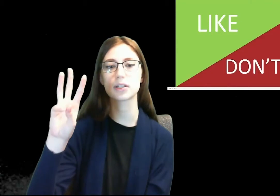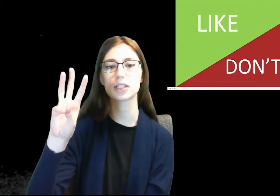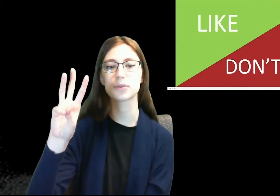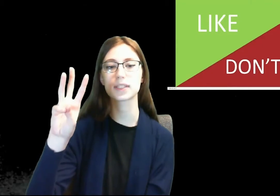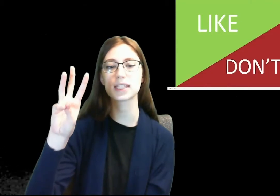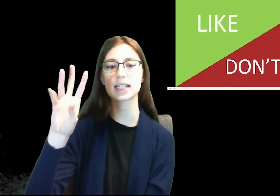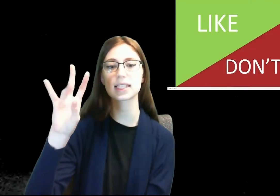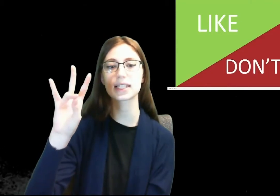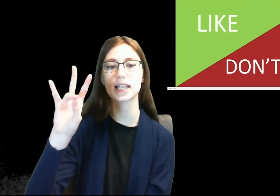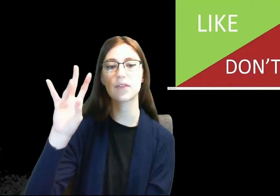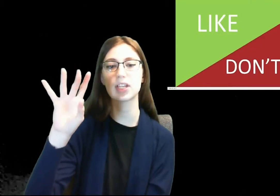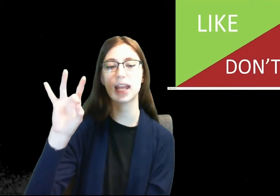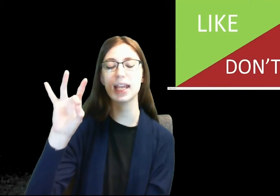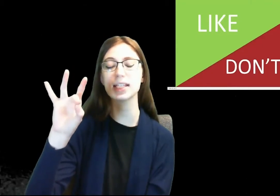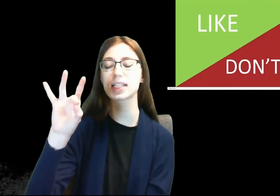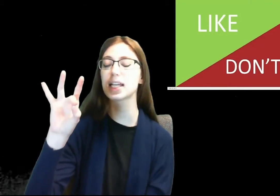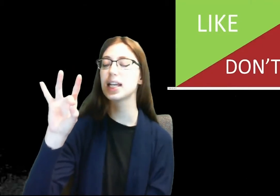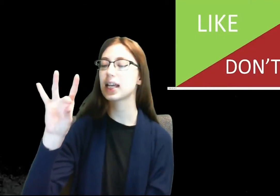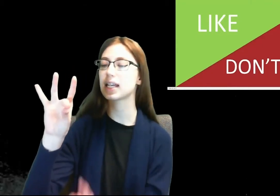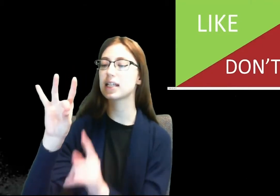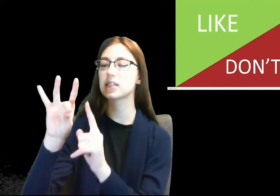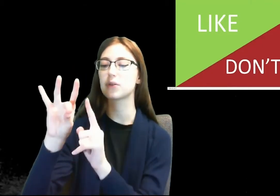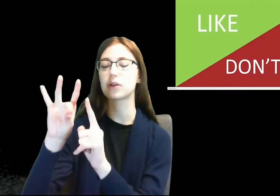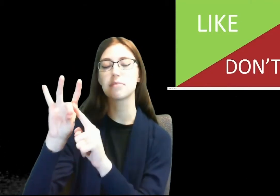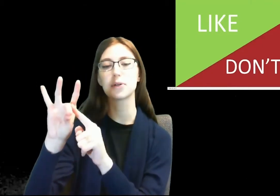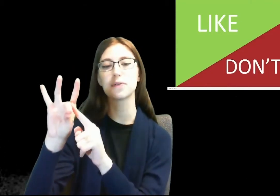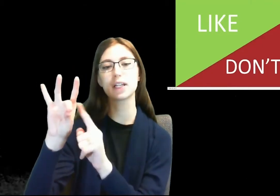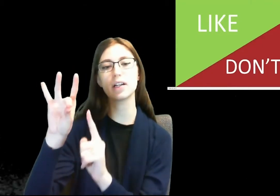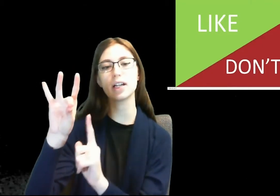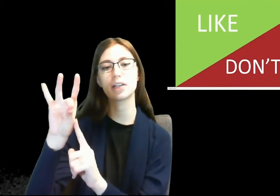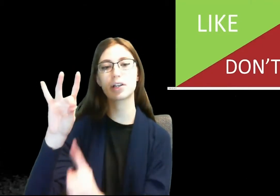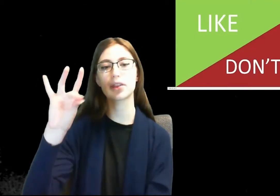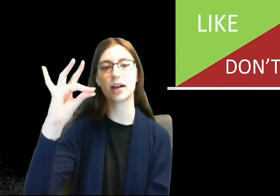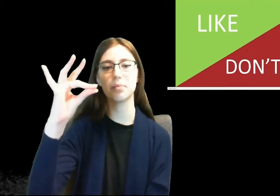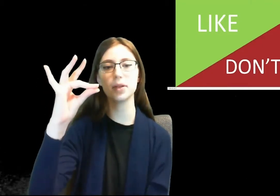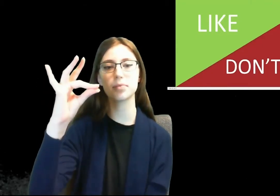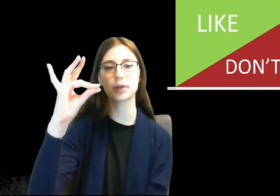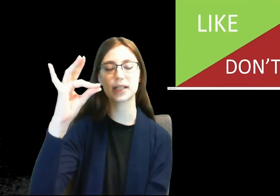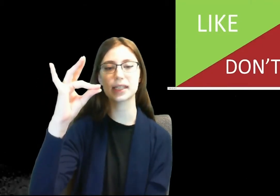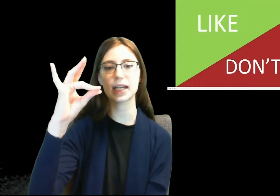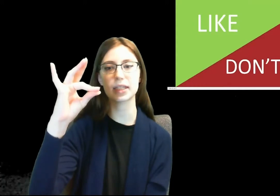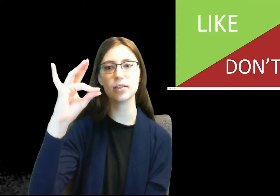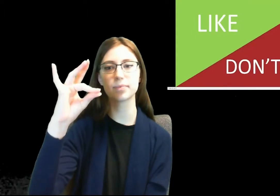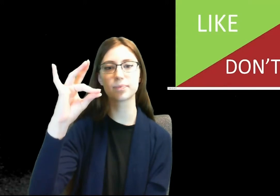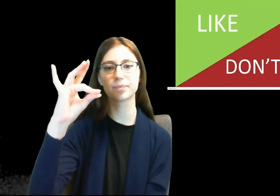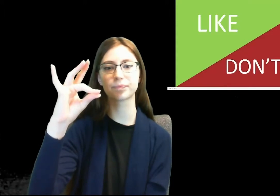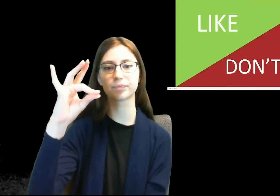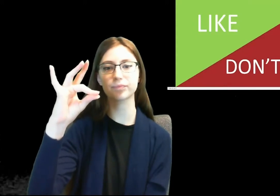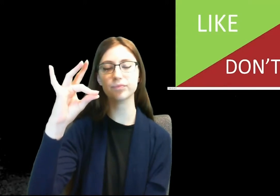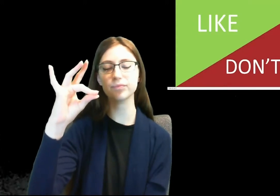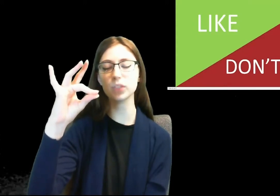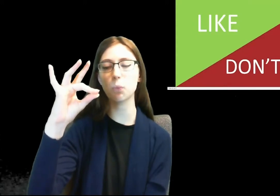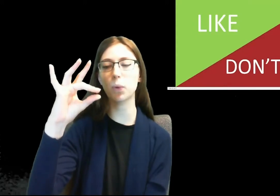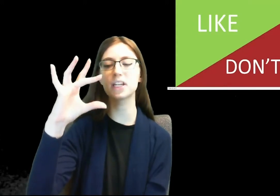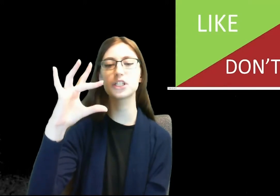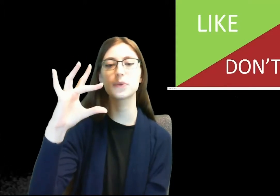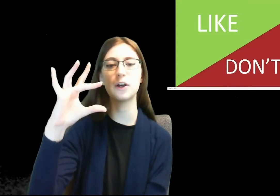do 6, 7, 8. It is your middle finger and your thumb pressed together. We're going to do an